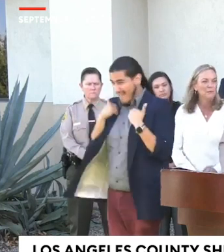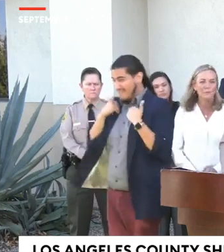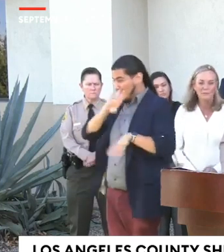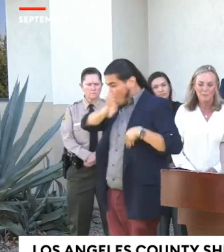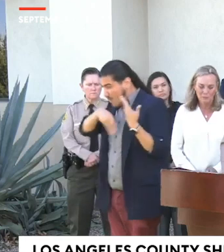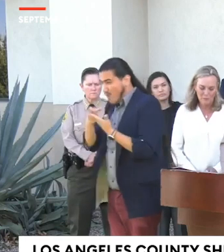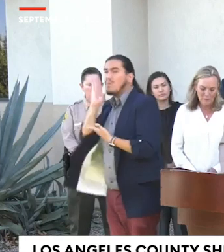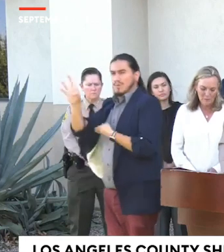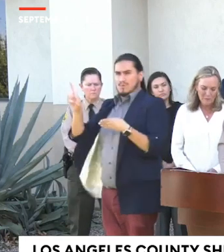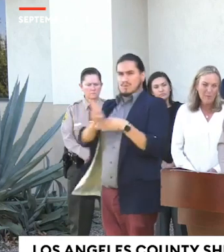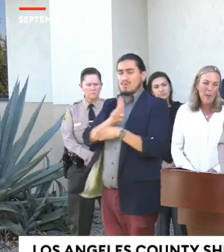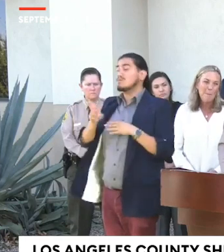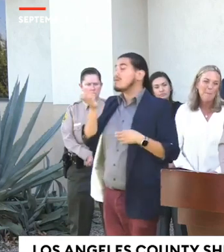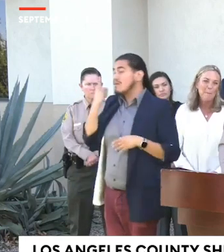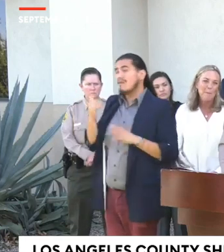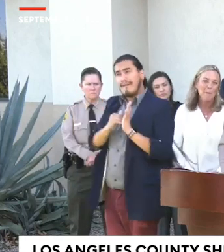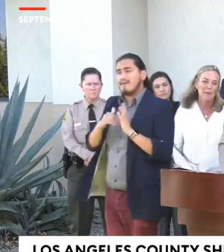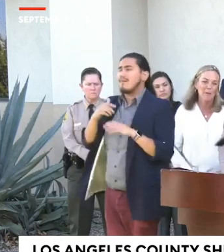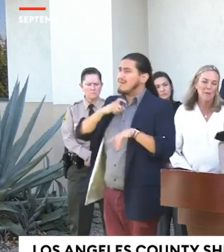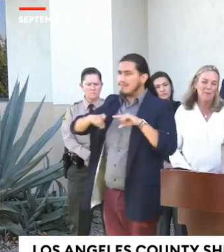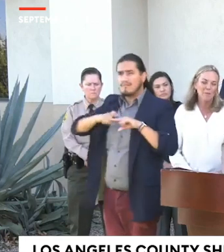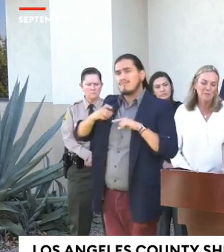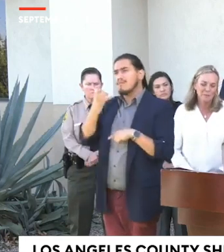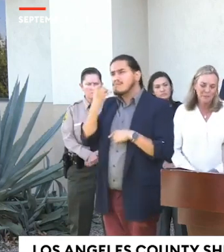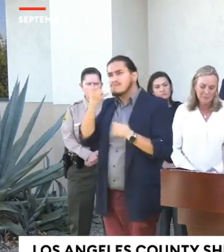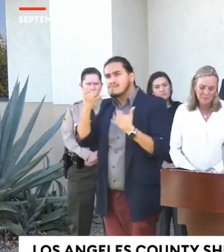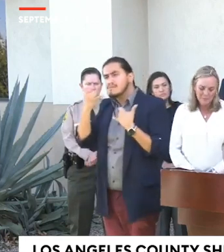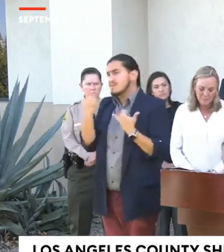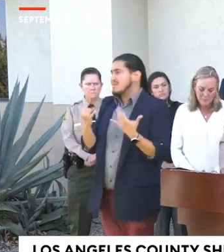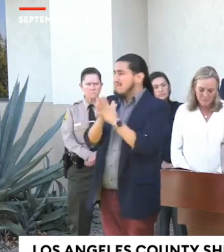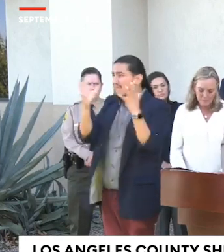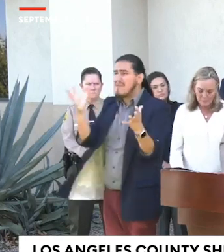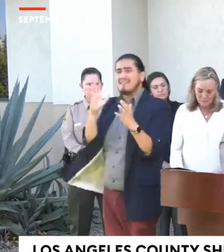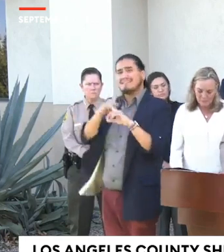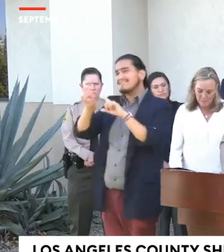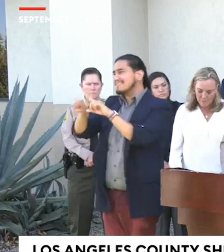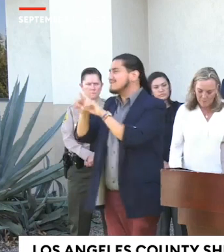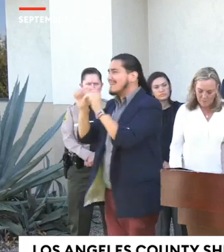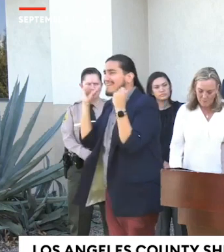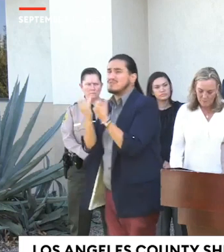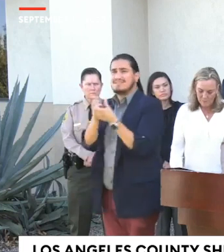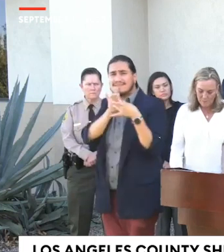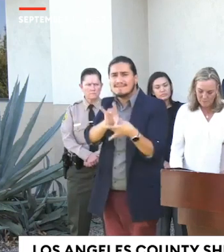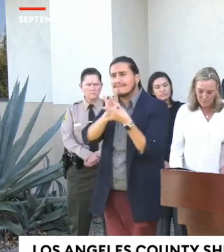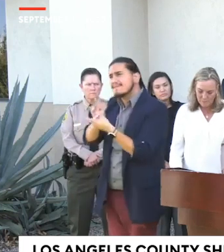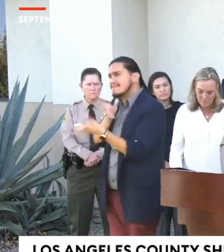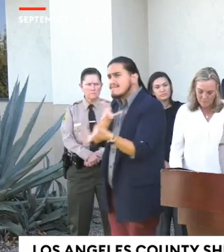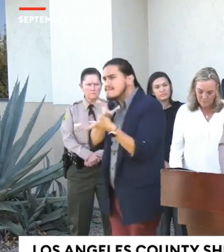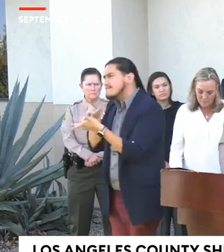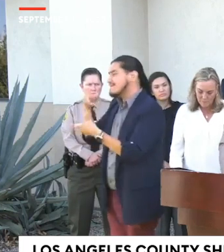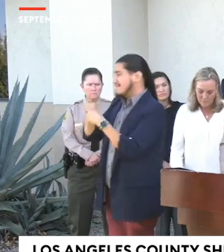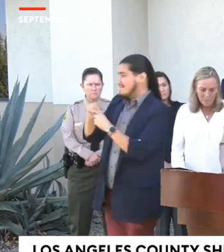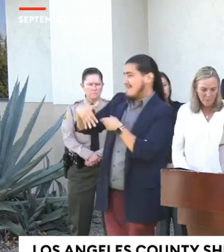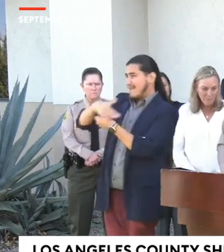stated earlier, I've been on the phone already today with multiple law enforcement agencies, both in the